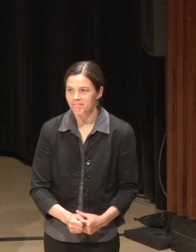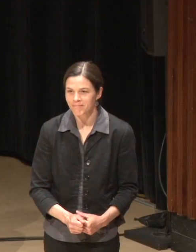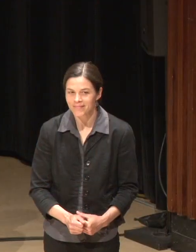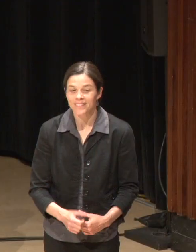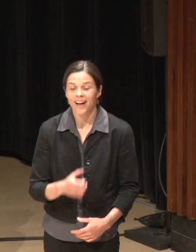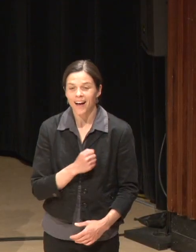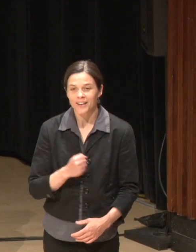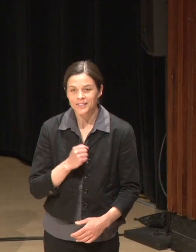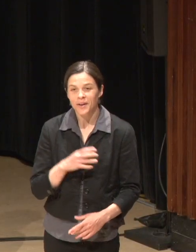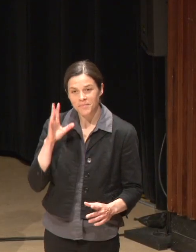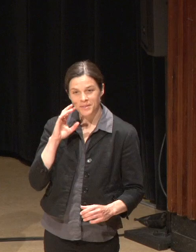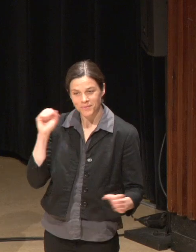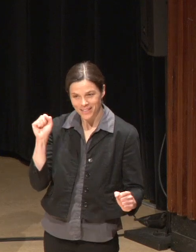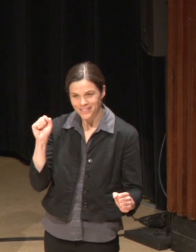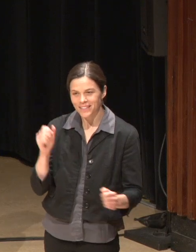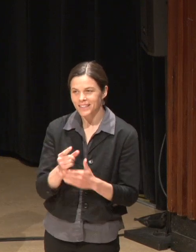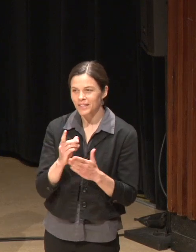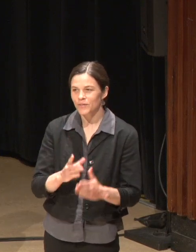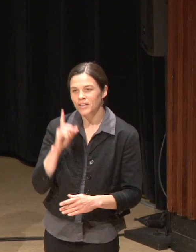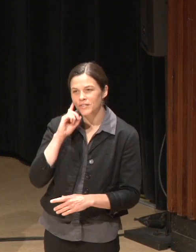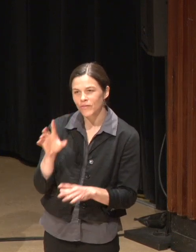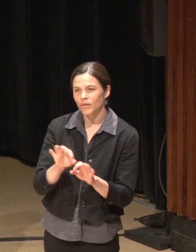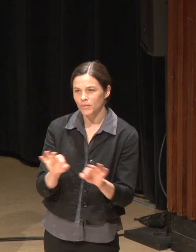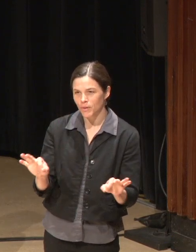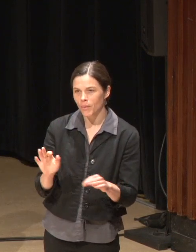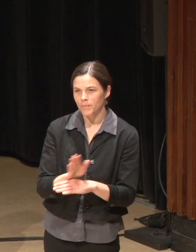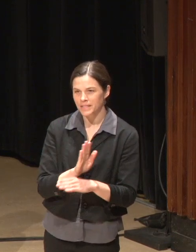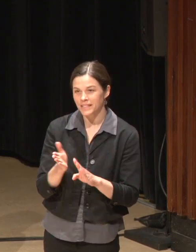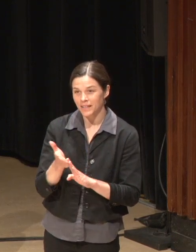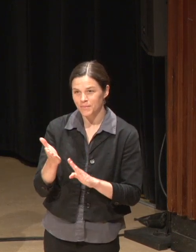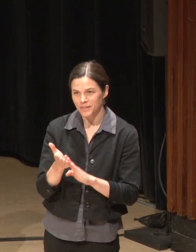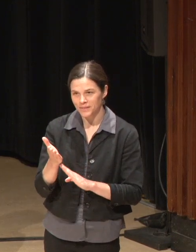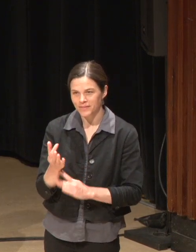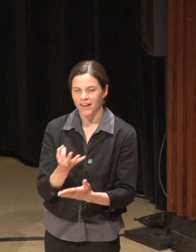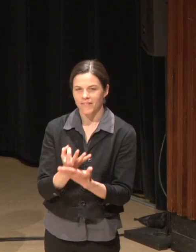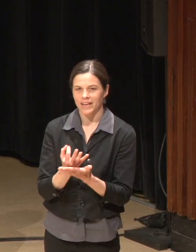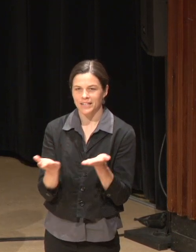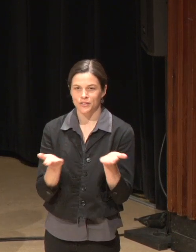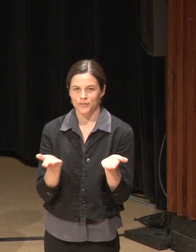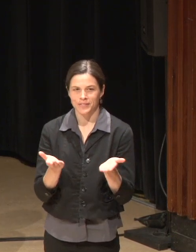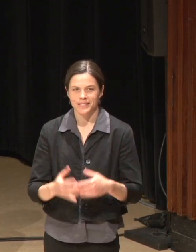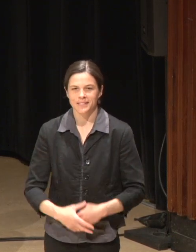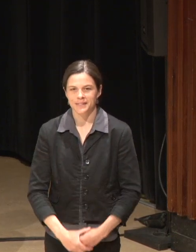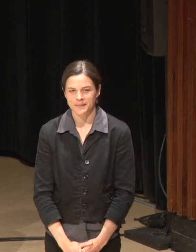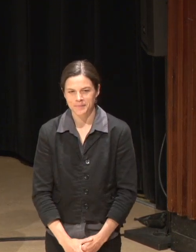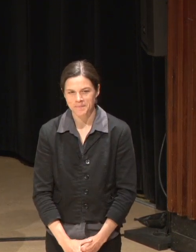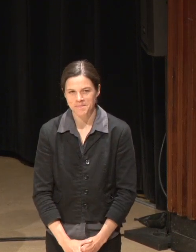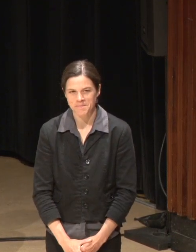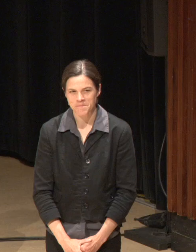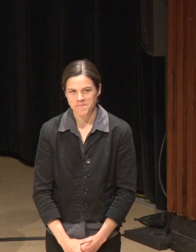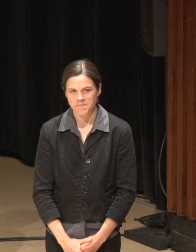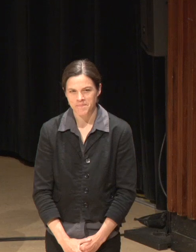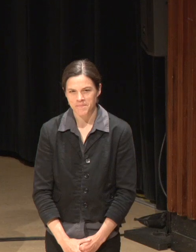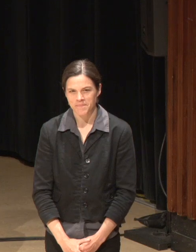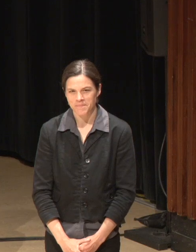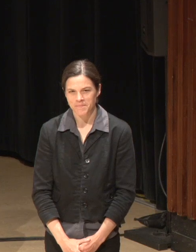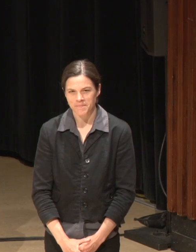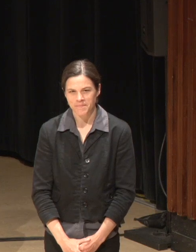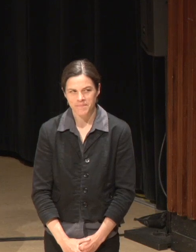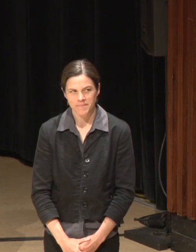Sorry. Mr. President, the candidates for the Diploma in Business Administration Financial Services. Manzoor